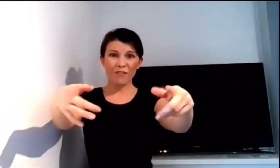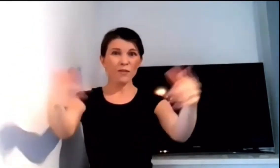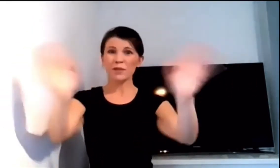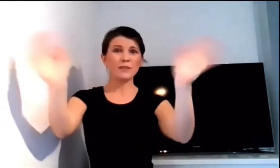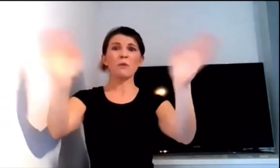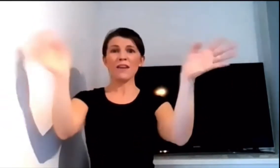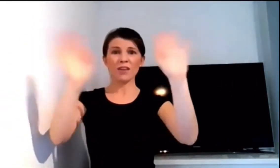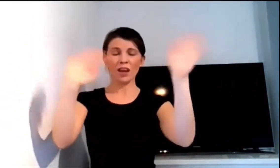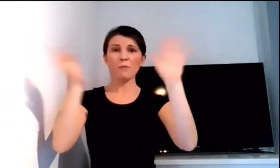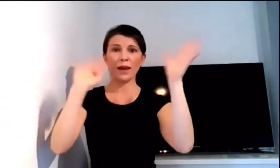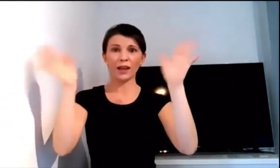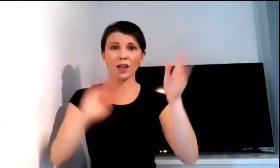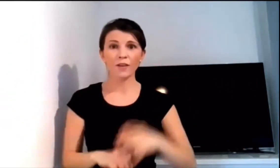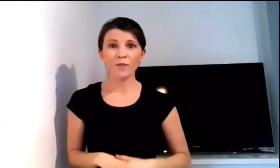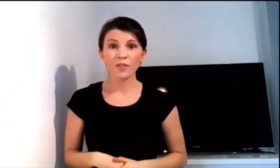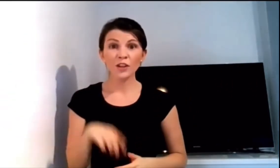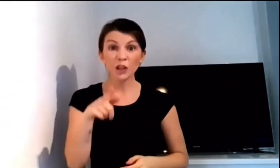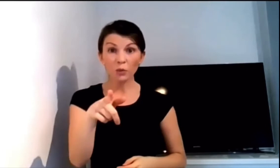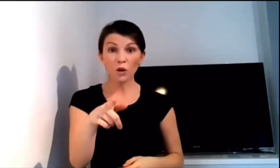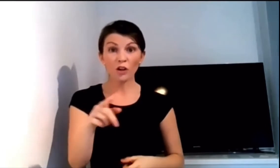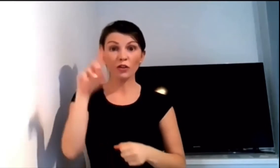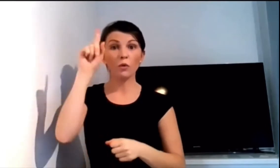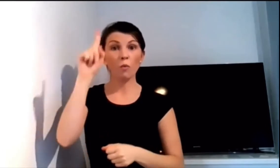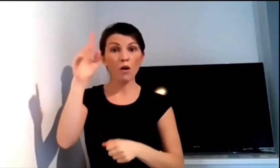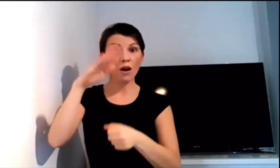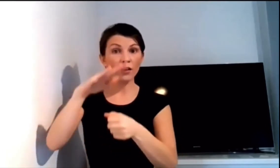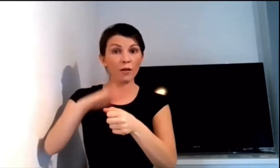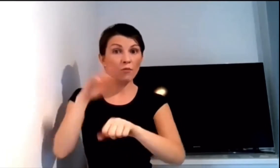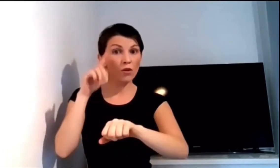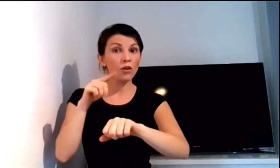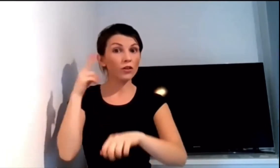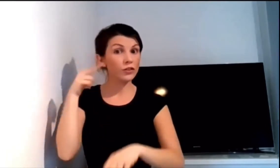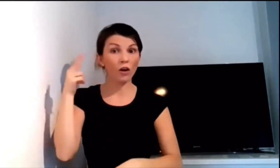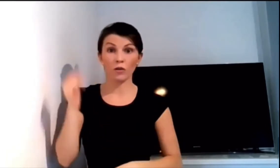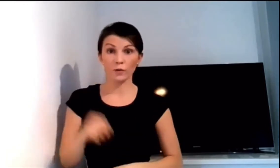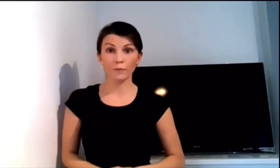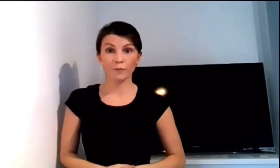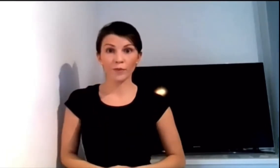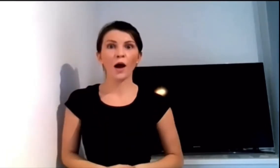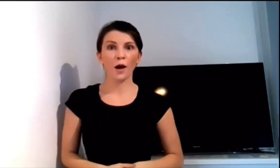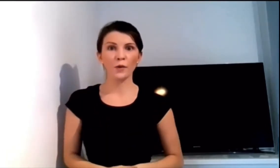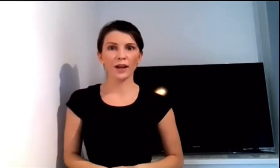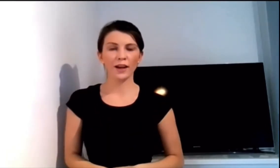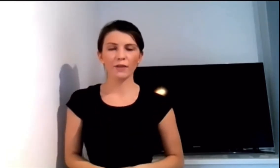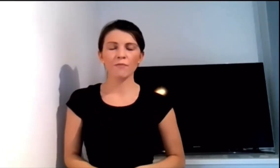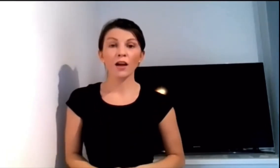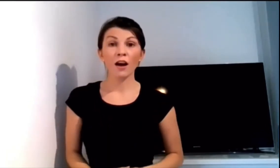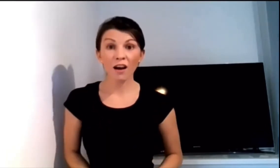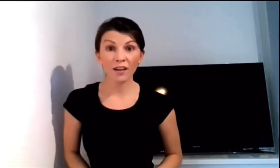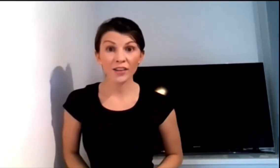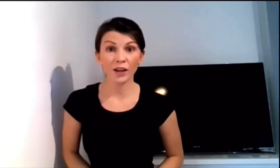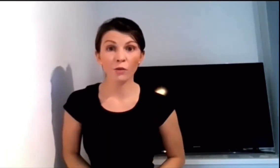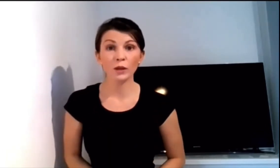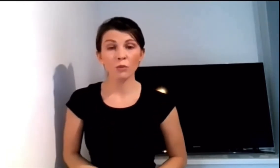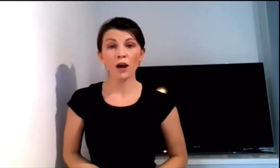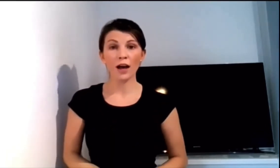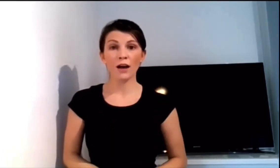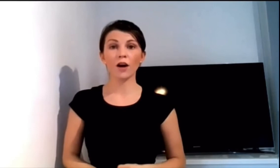Everybody's waving at me. You want one more song? Okay, I think we will have our